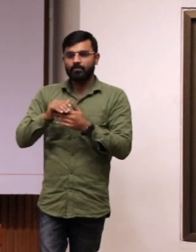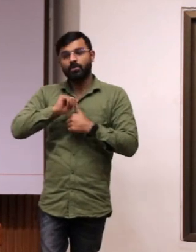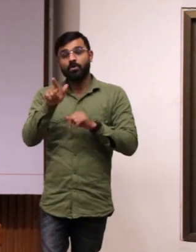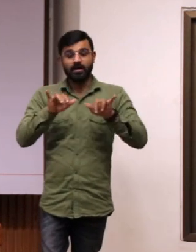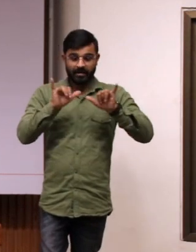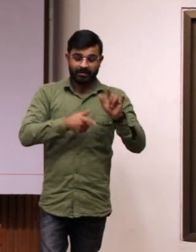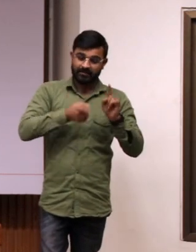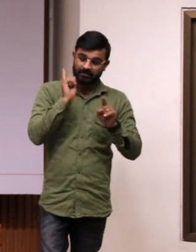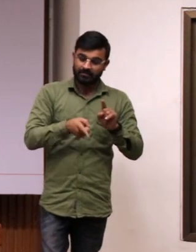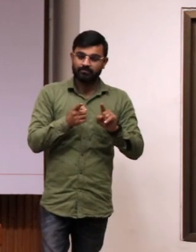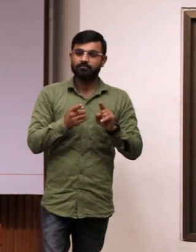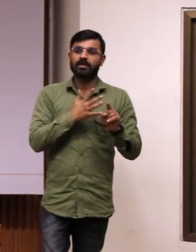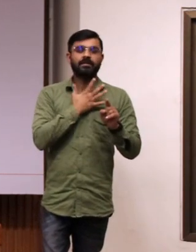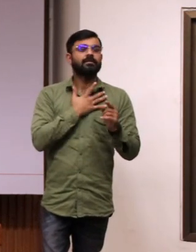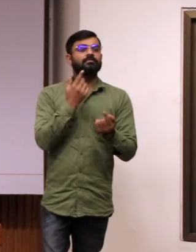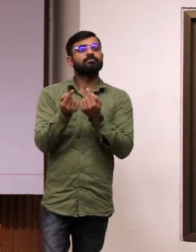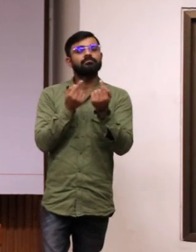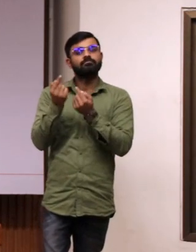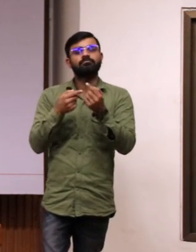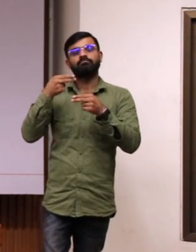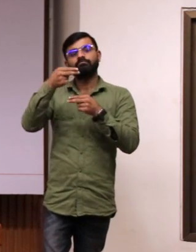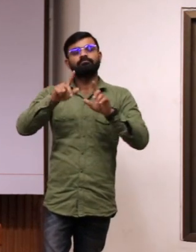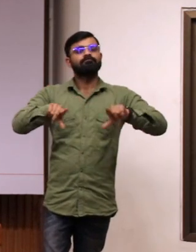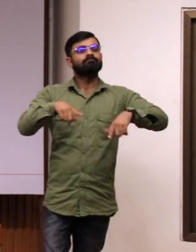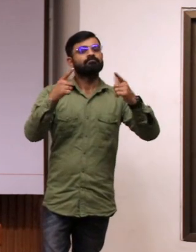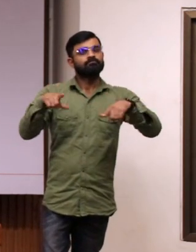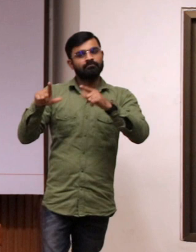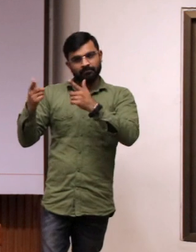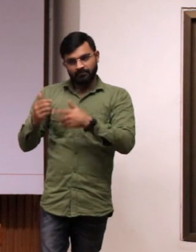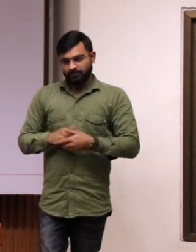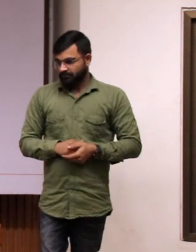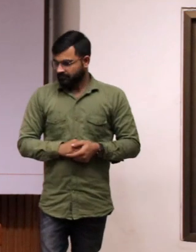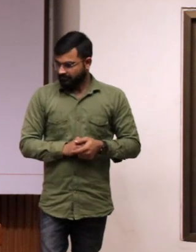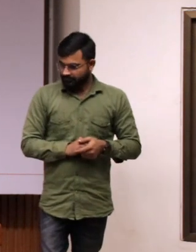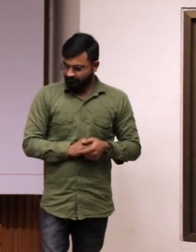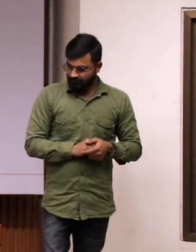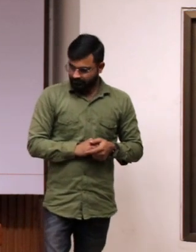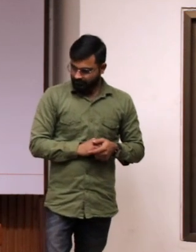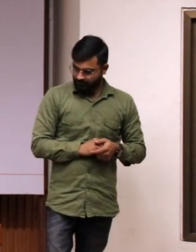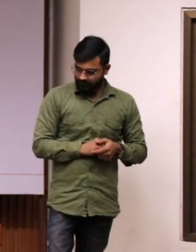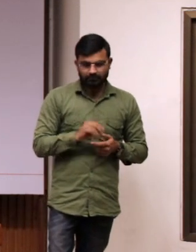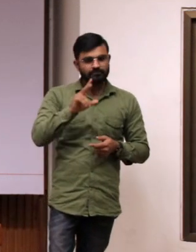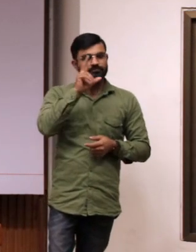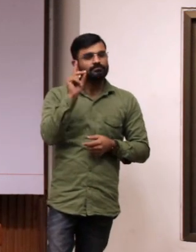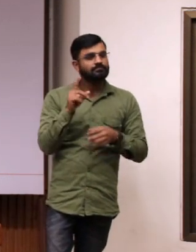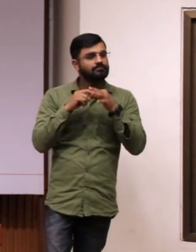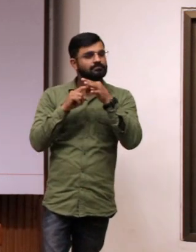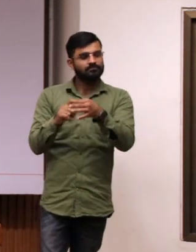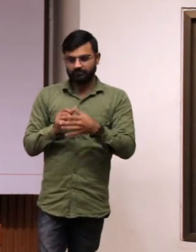land should be green land in terms of trees. So sir, my next question is, which